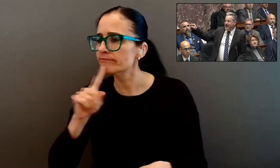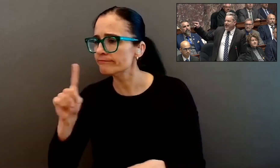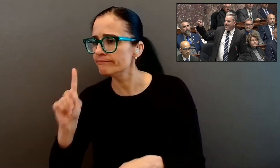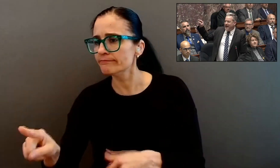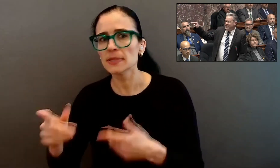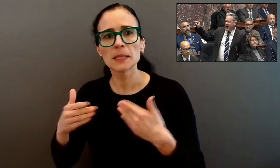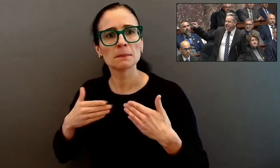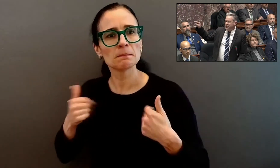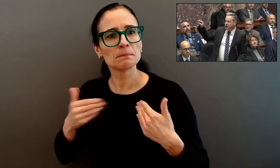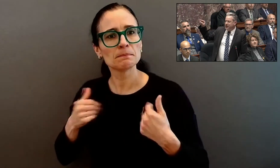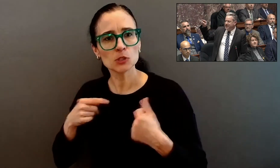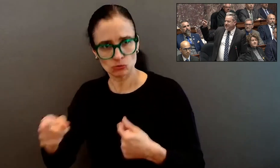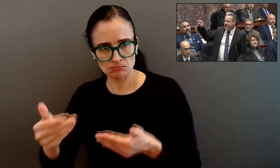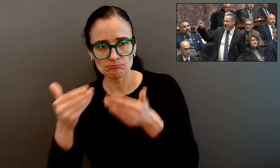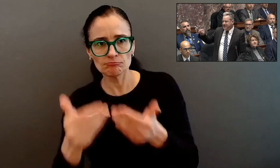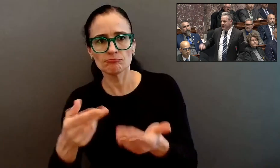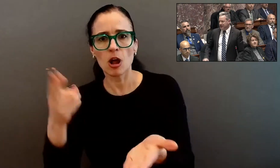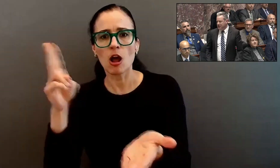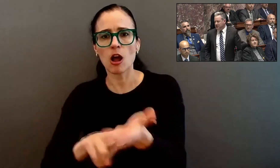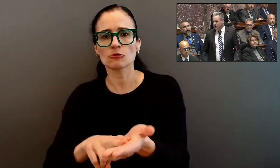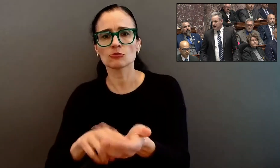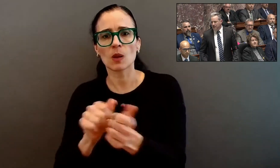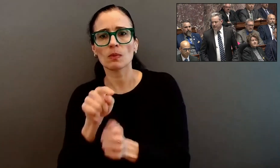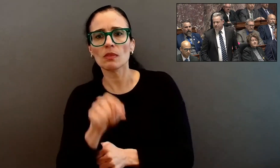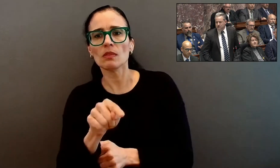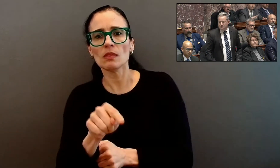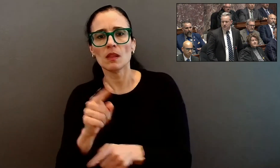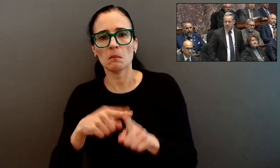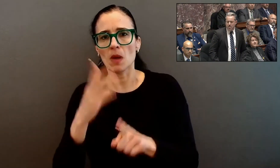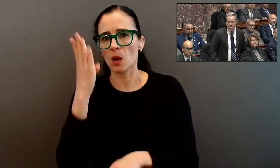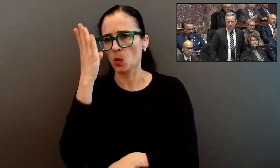east side, and that is absolutely disgusting.